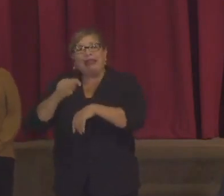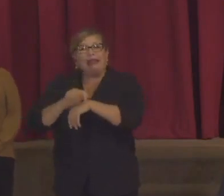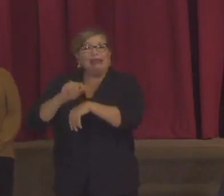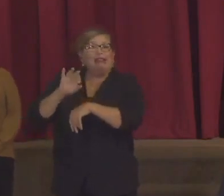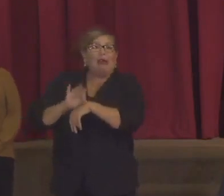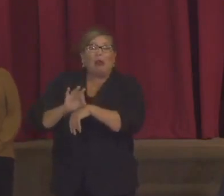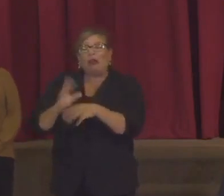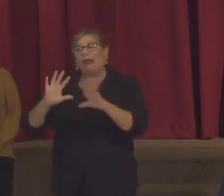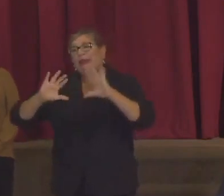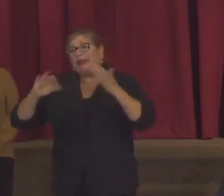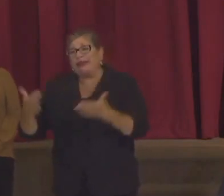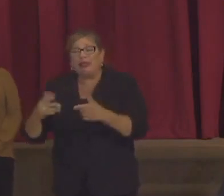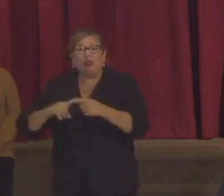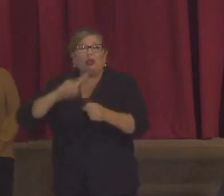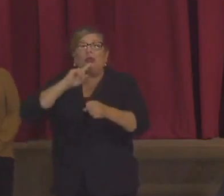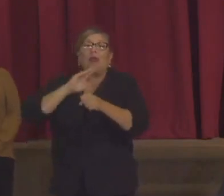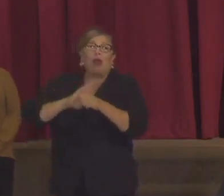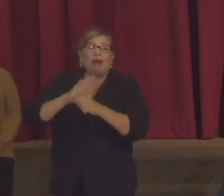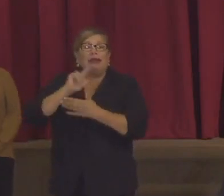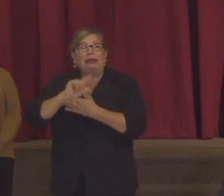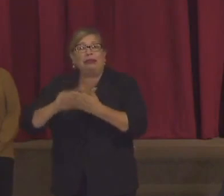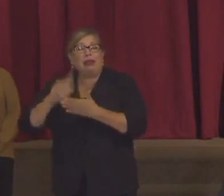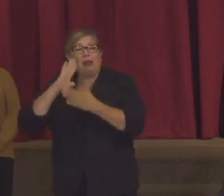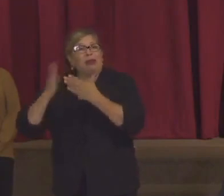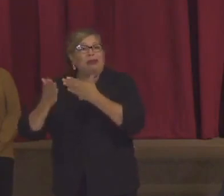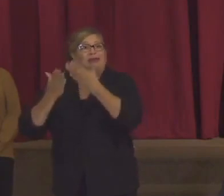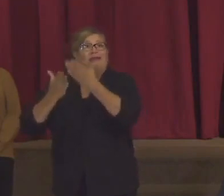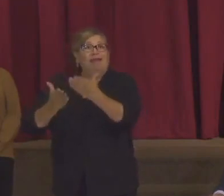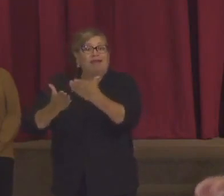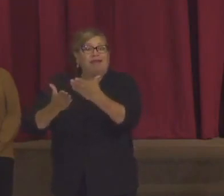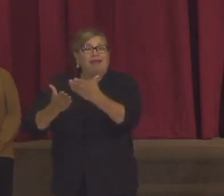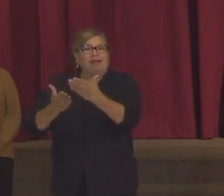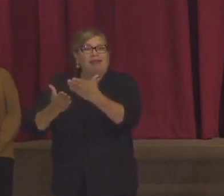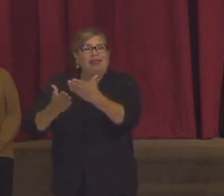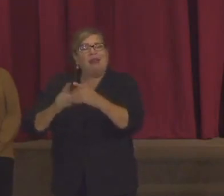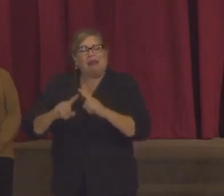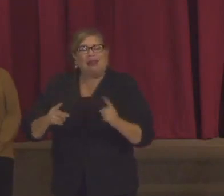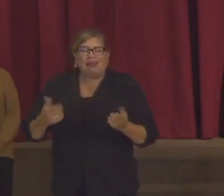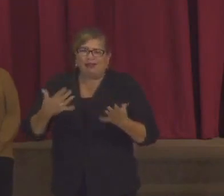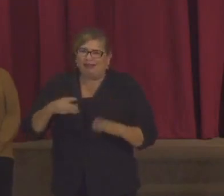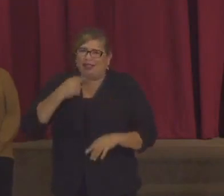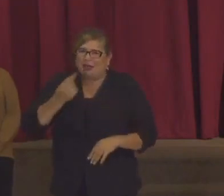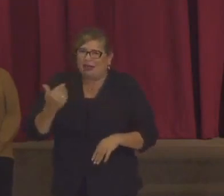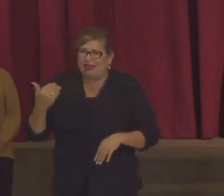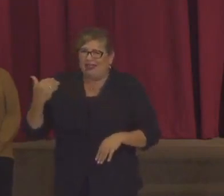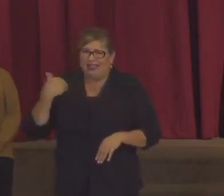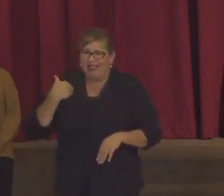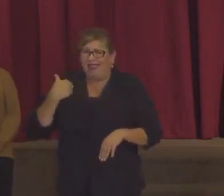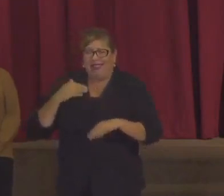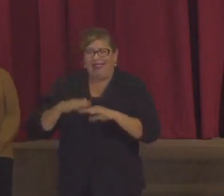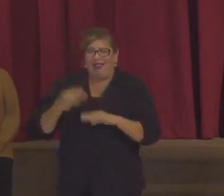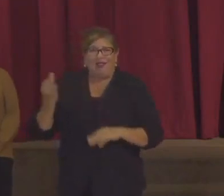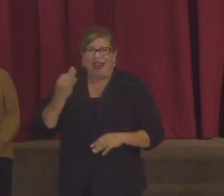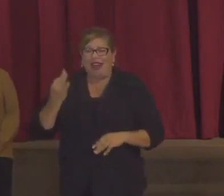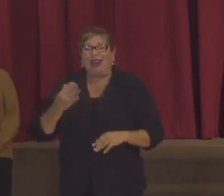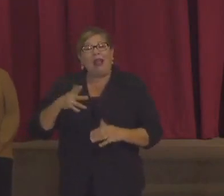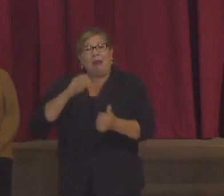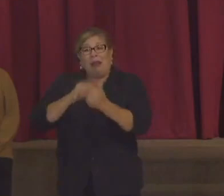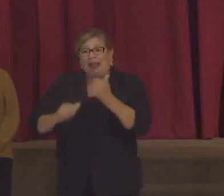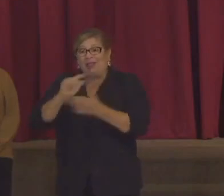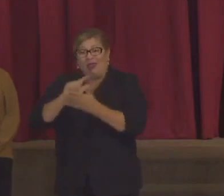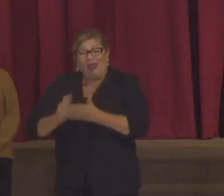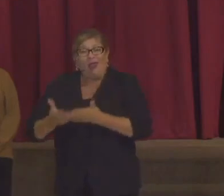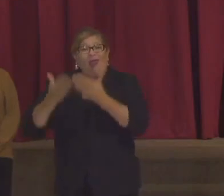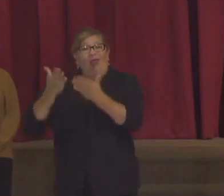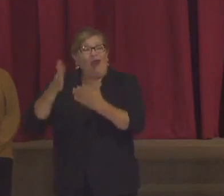promise and promote a few pieces of legislation. But I said this on Friday, I'll say it again, program passing is not problem solving. You got to